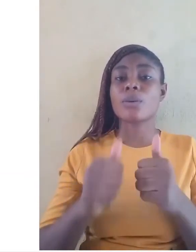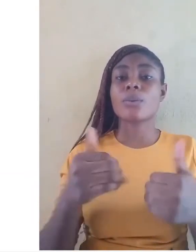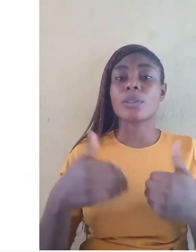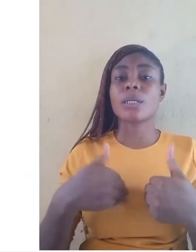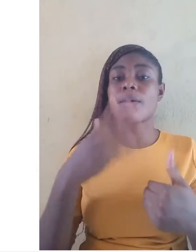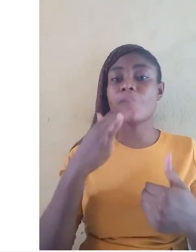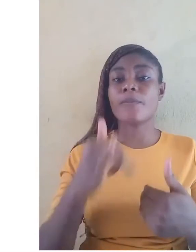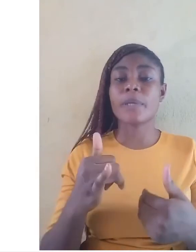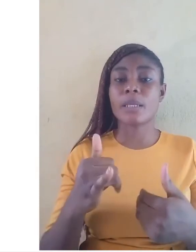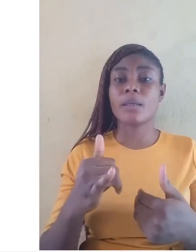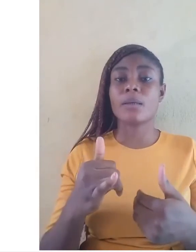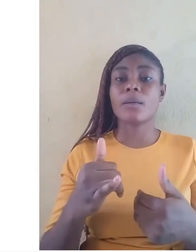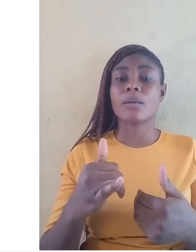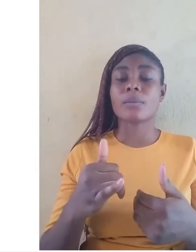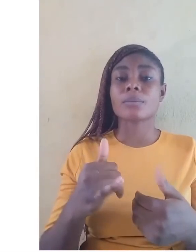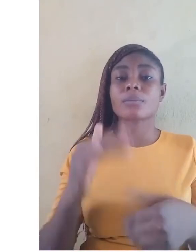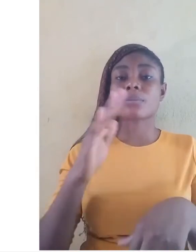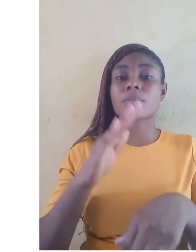which has been